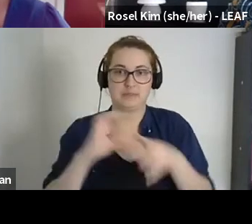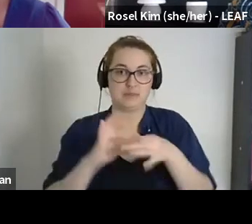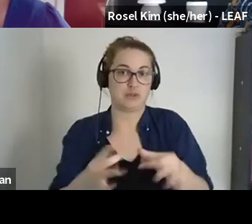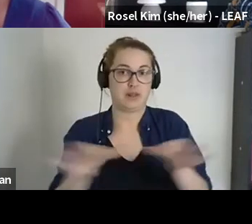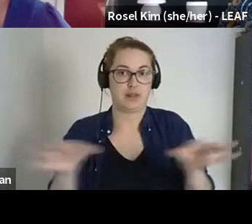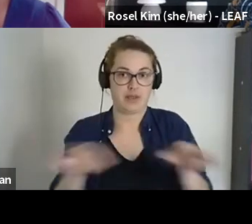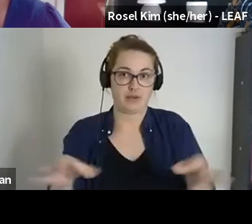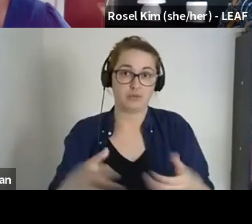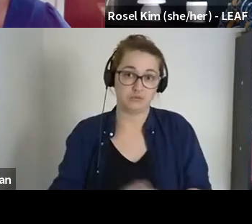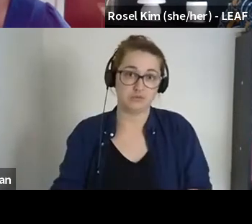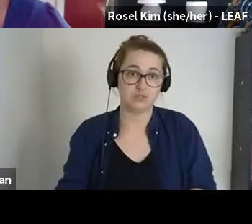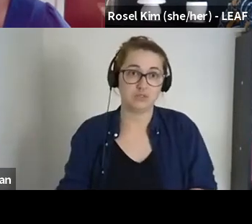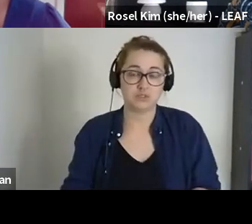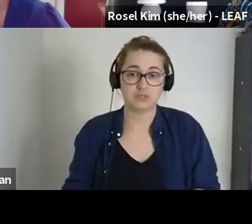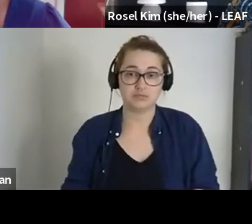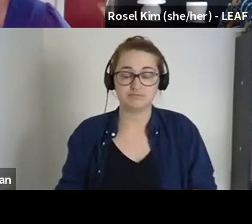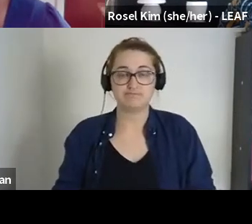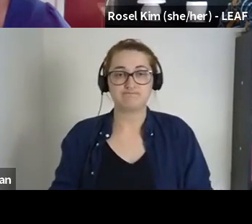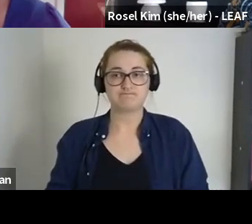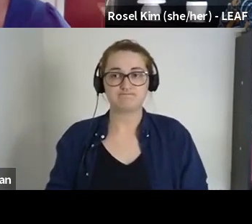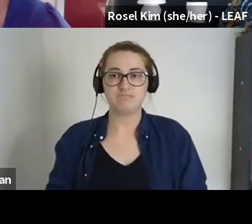close attention to that as well.